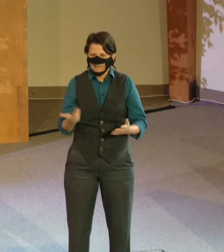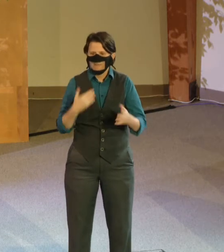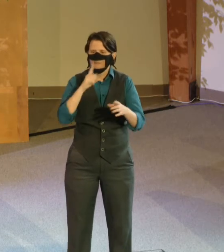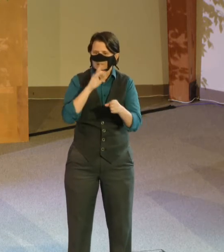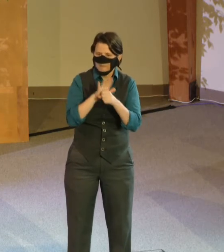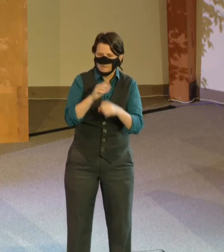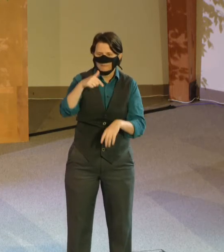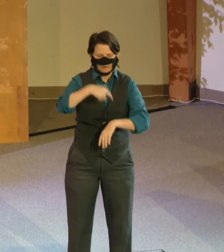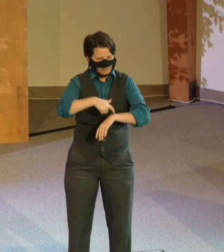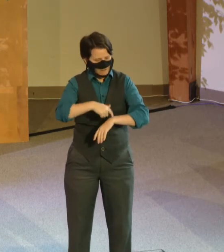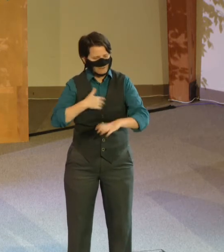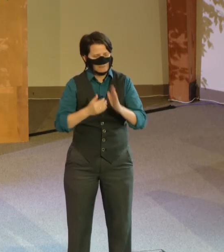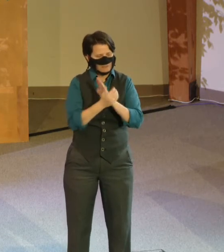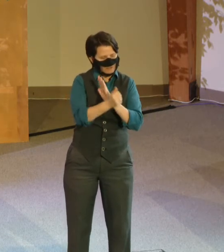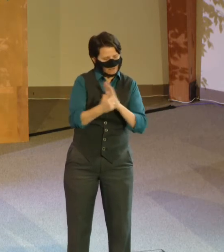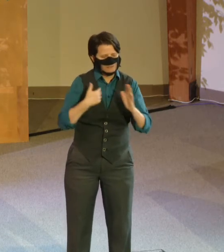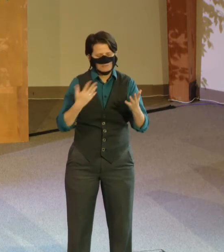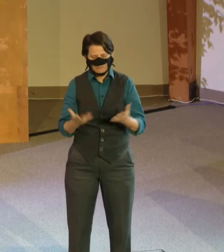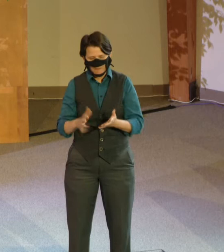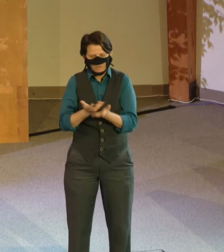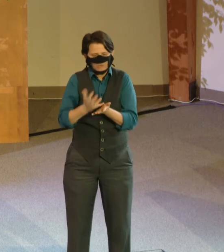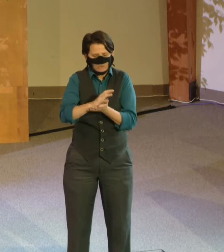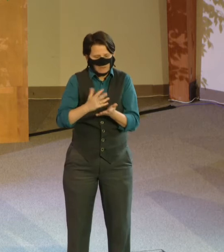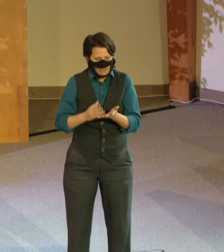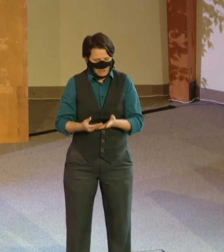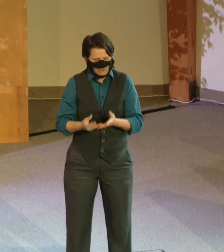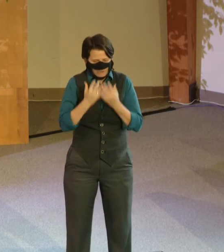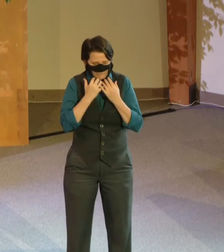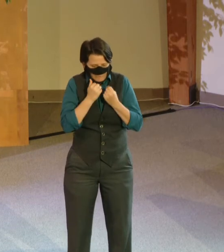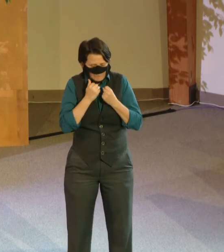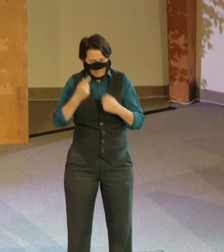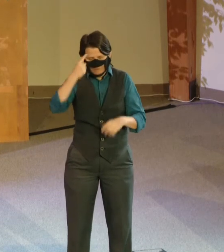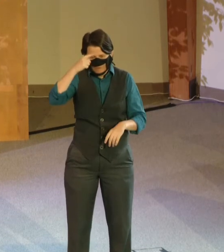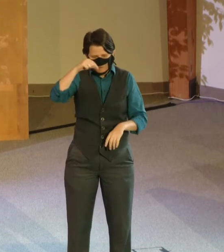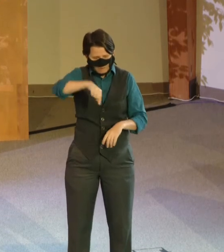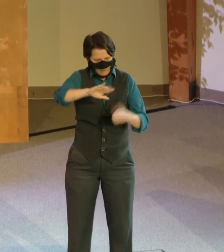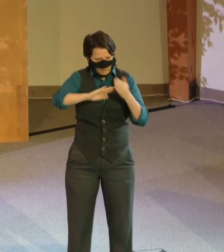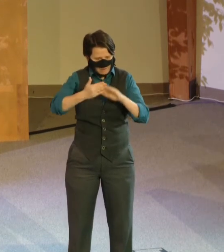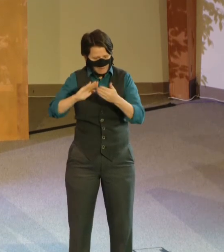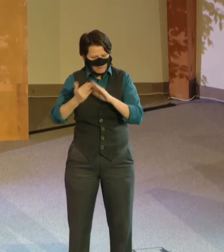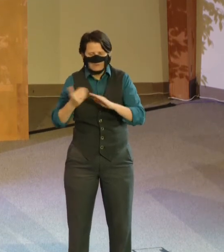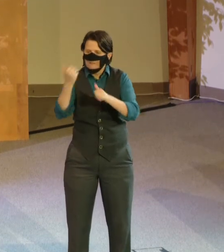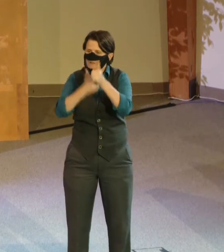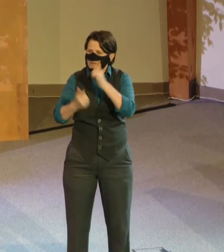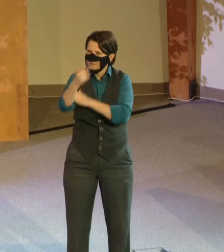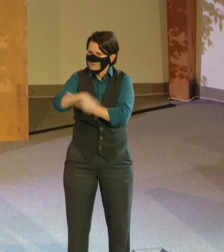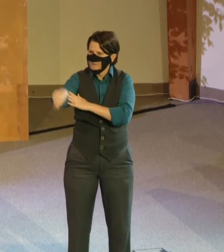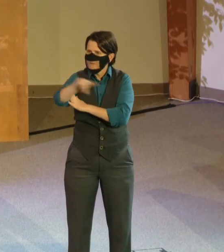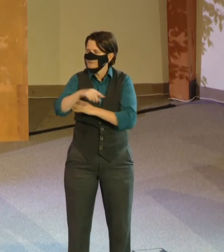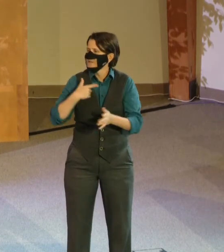to this amazing community, to all of you. And so let's just take a moment